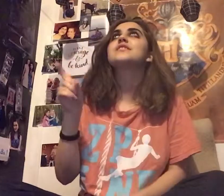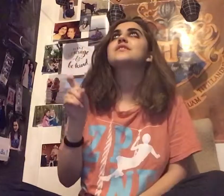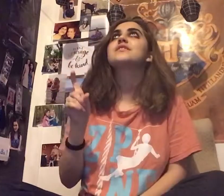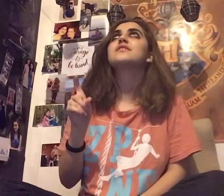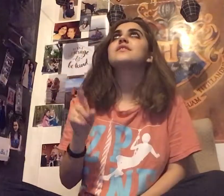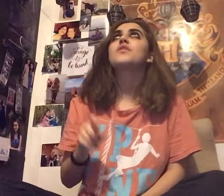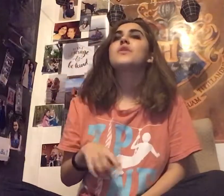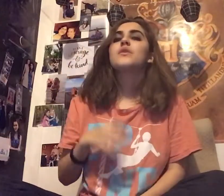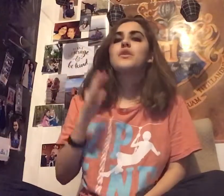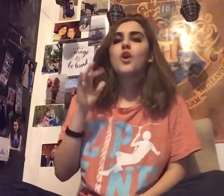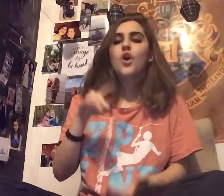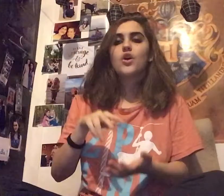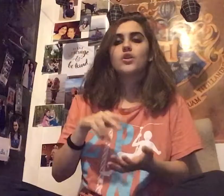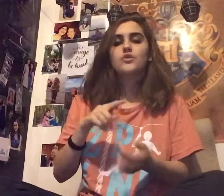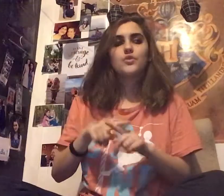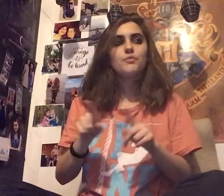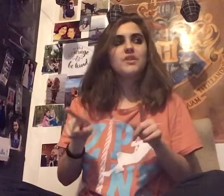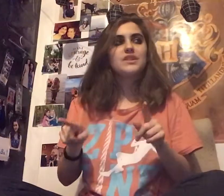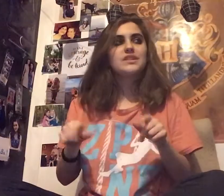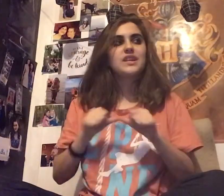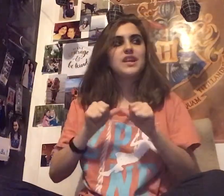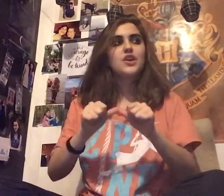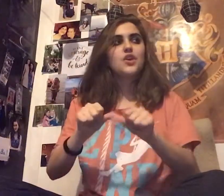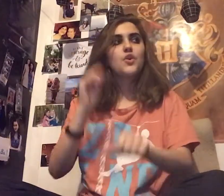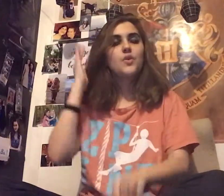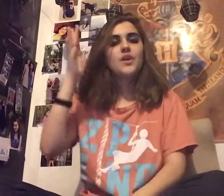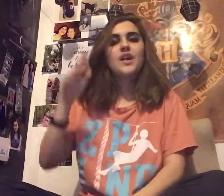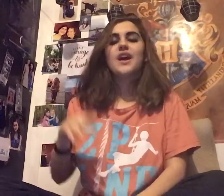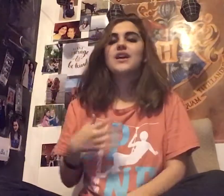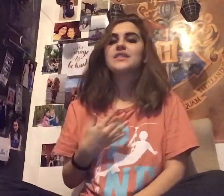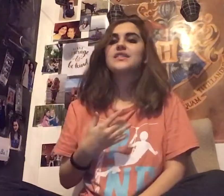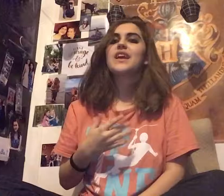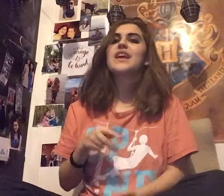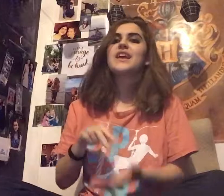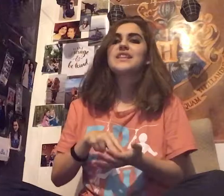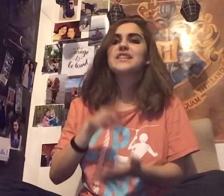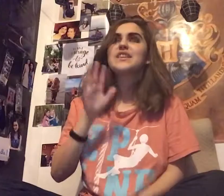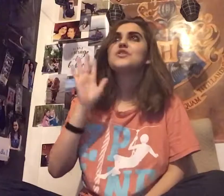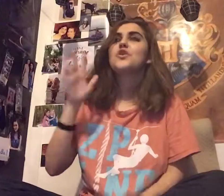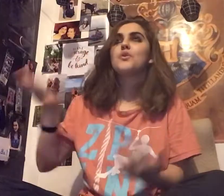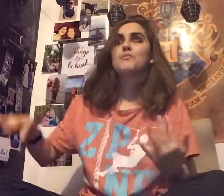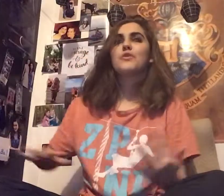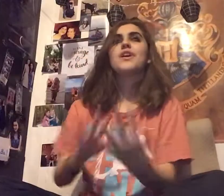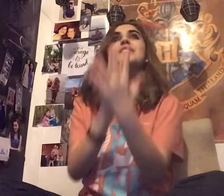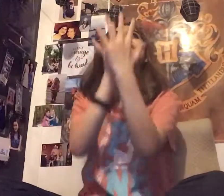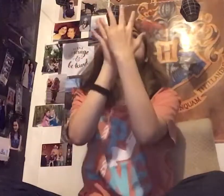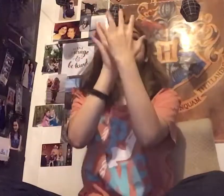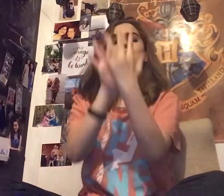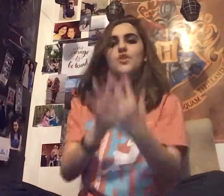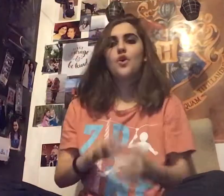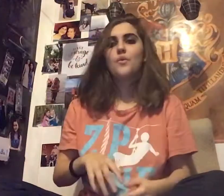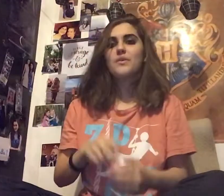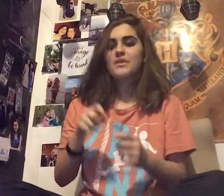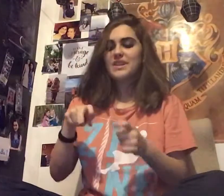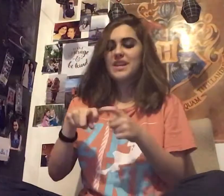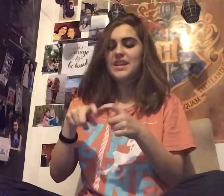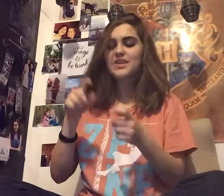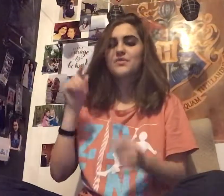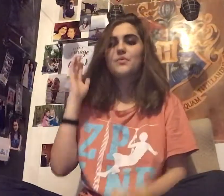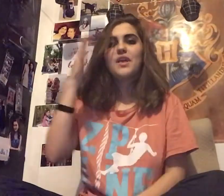Jesus? Or in awe of you be still? Will I stand in your presence? Or to my knees will